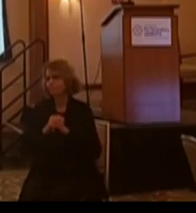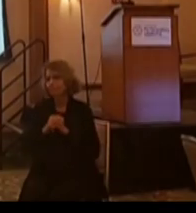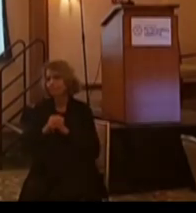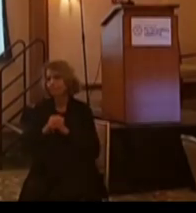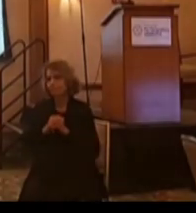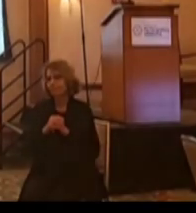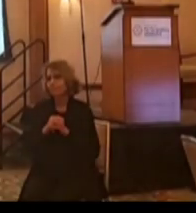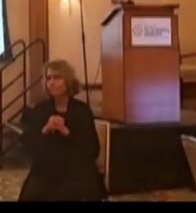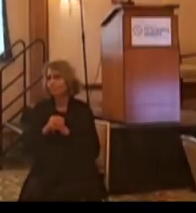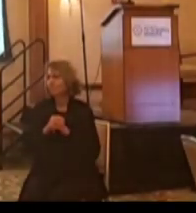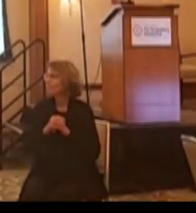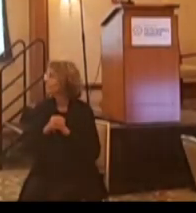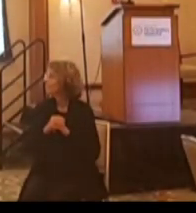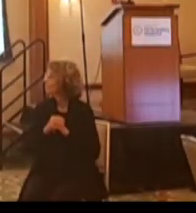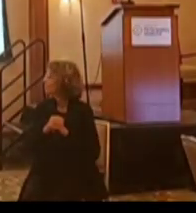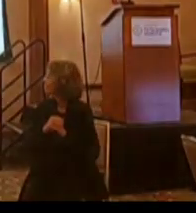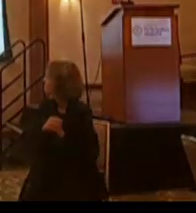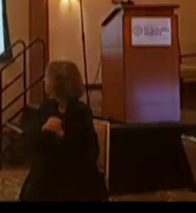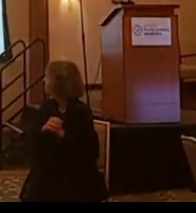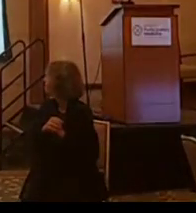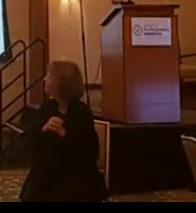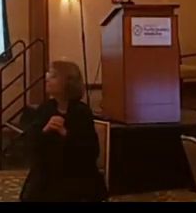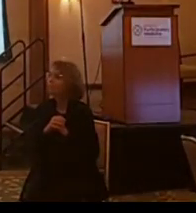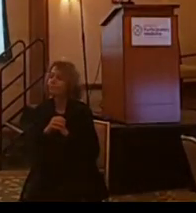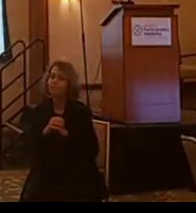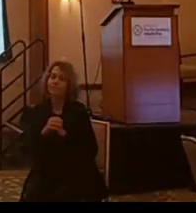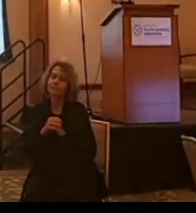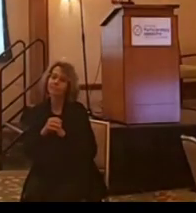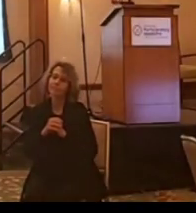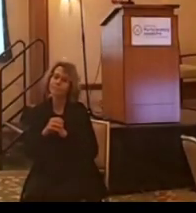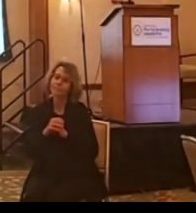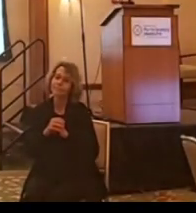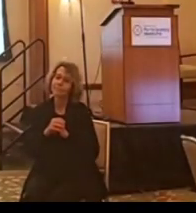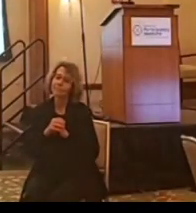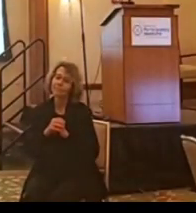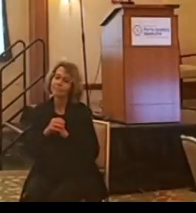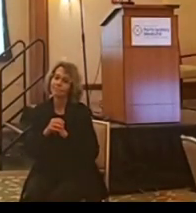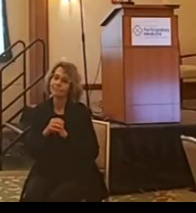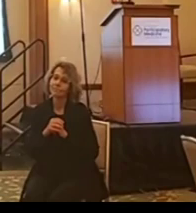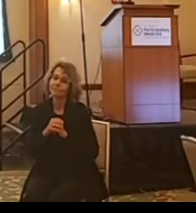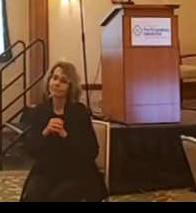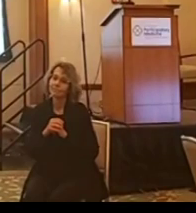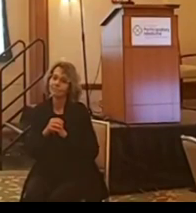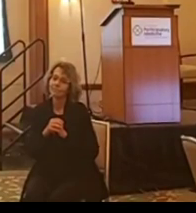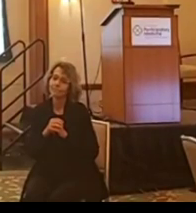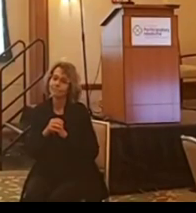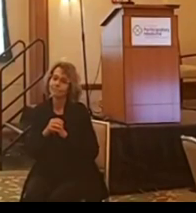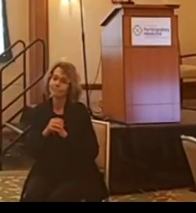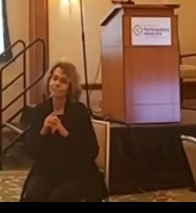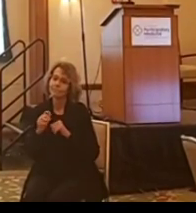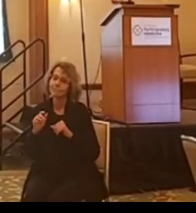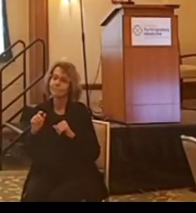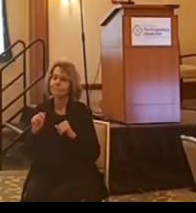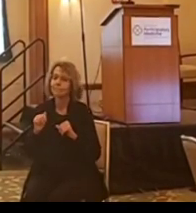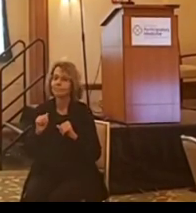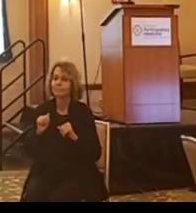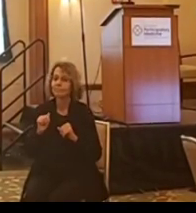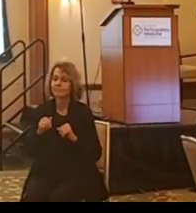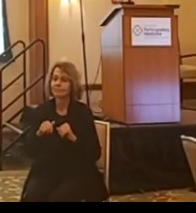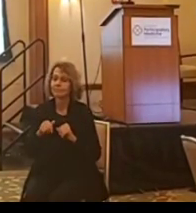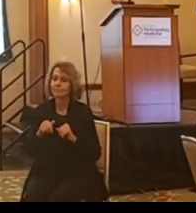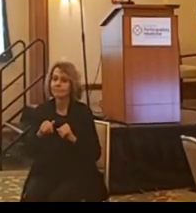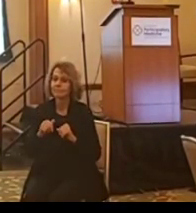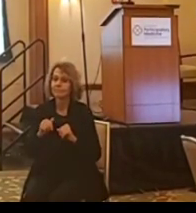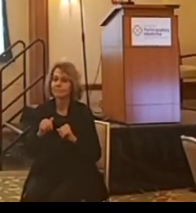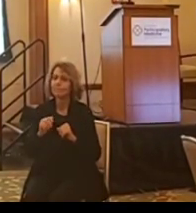kind of healthcare, out of a healthcare system. And that really it